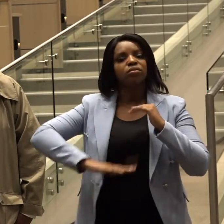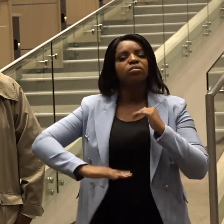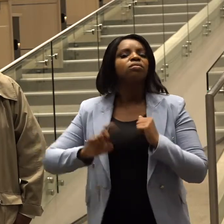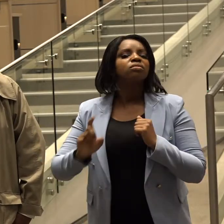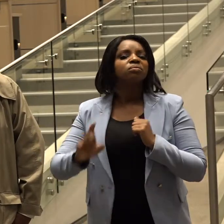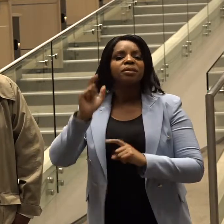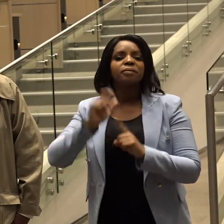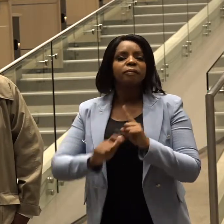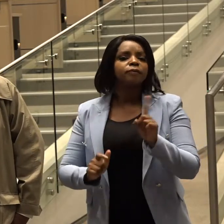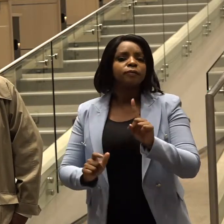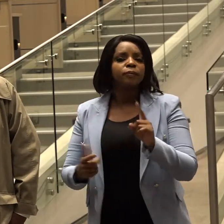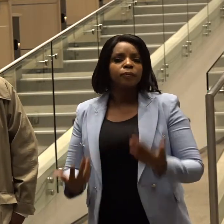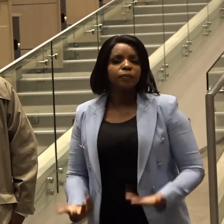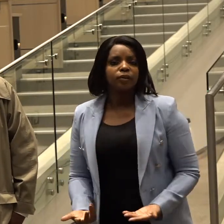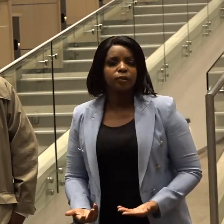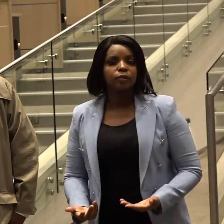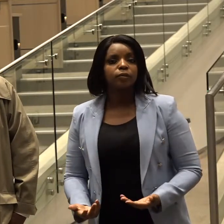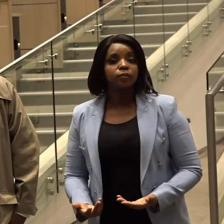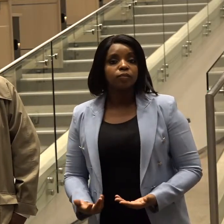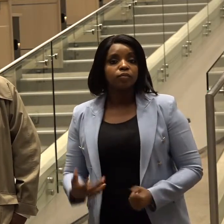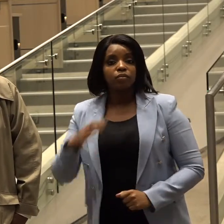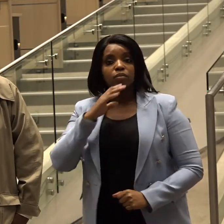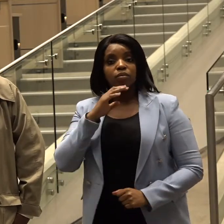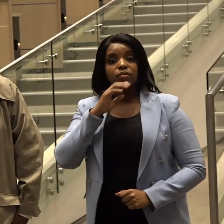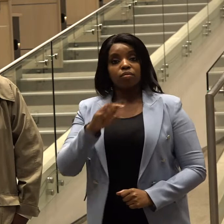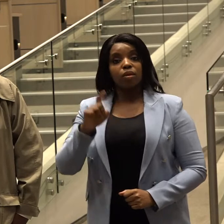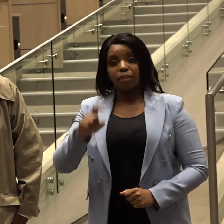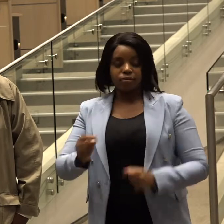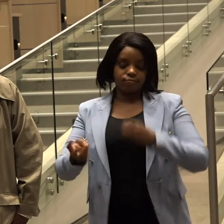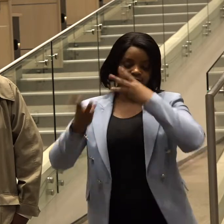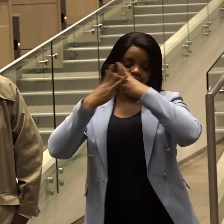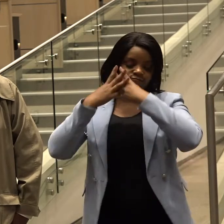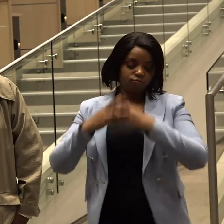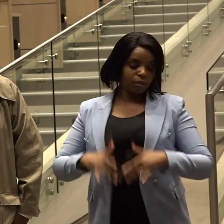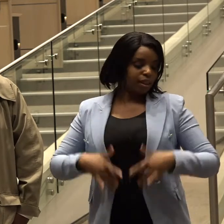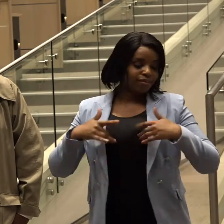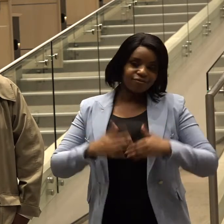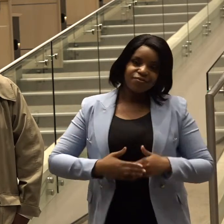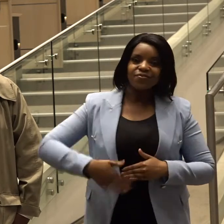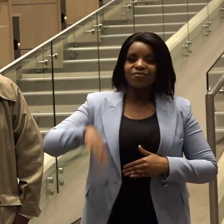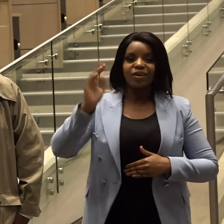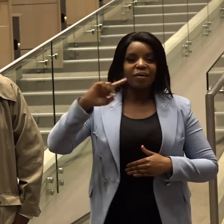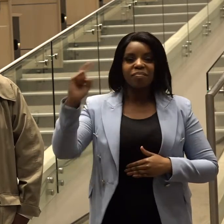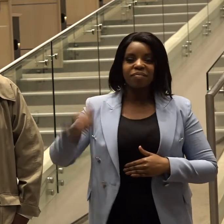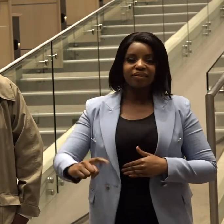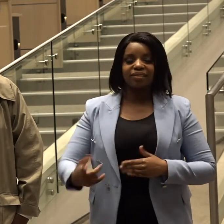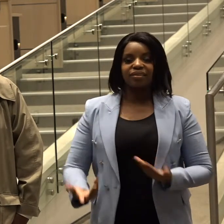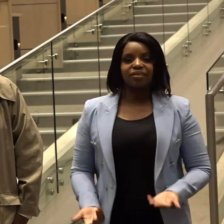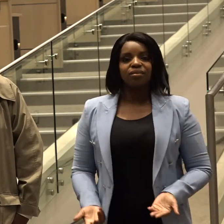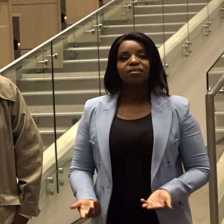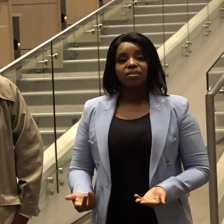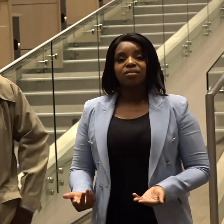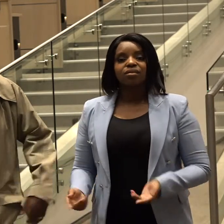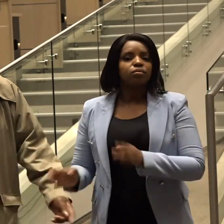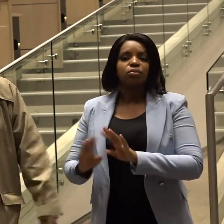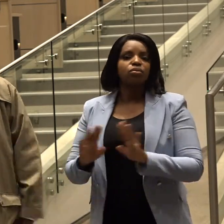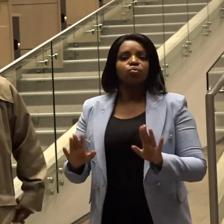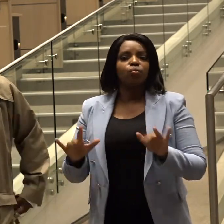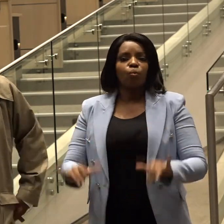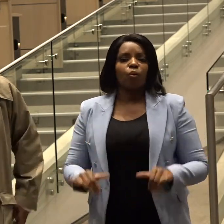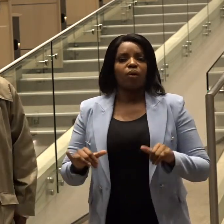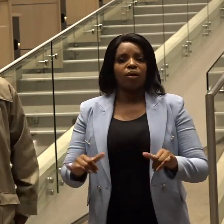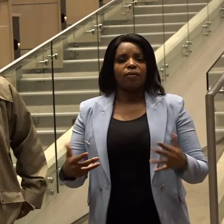that you mustn't get the salsa anymore for the rest of your life and you mustn't work for for